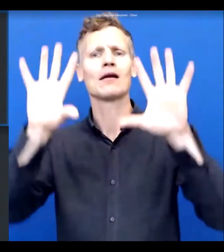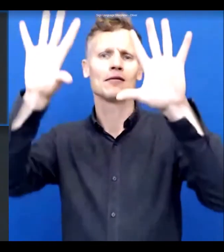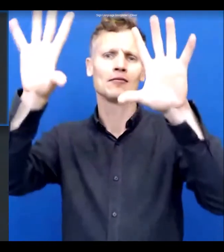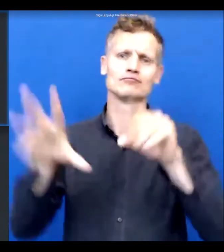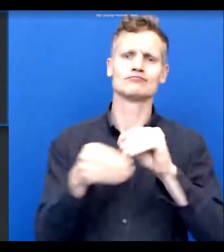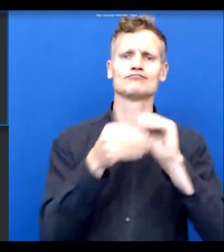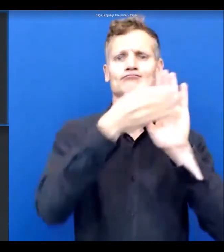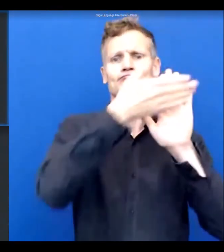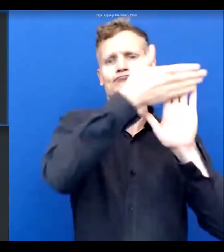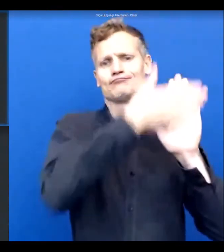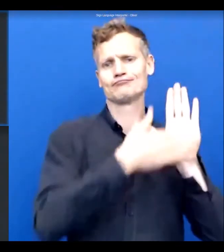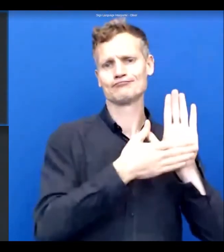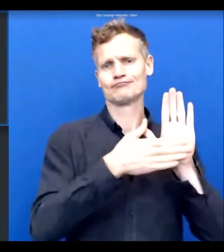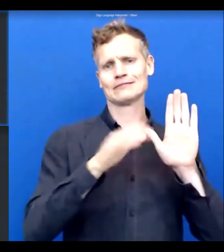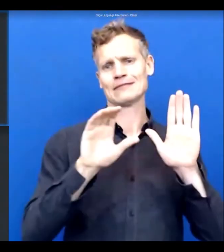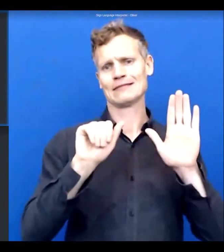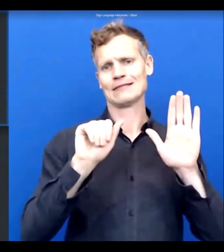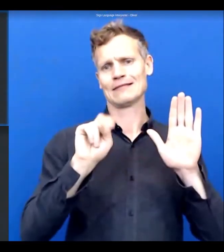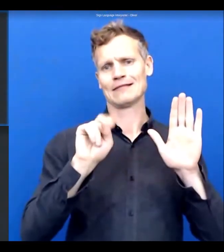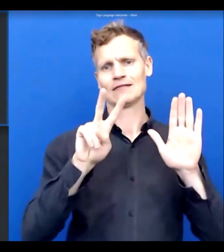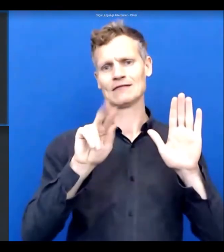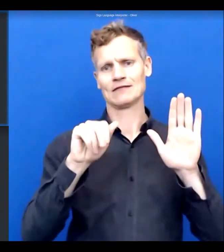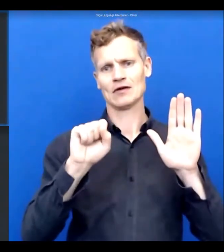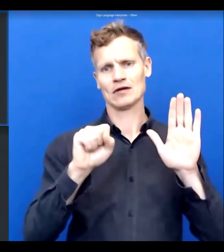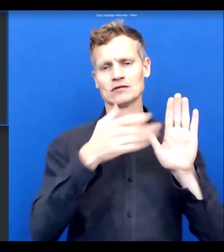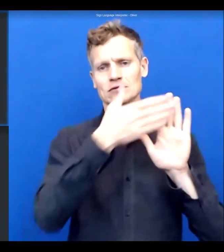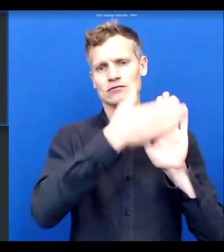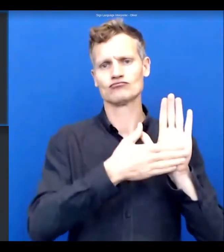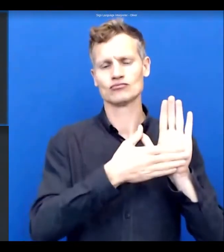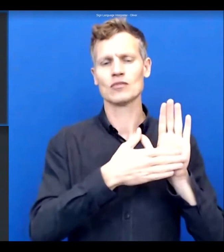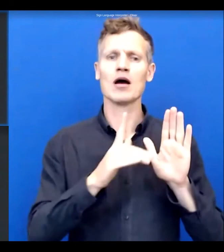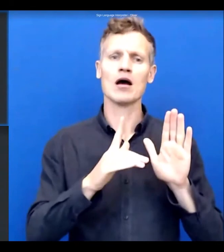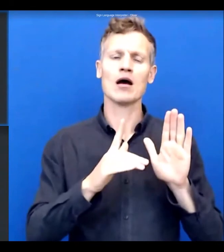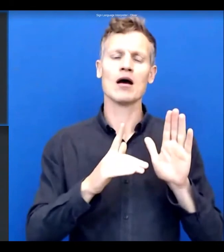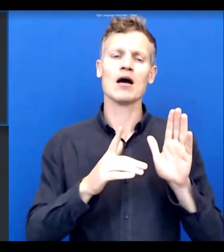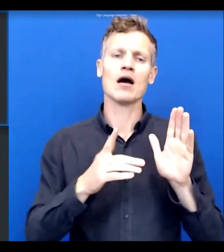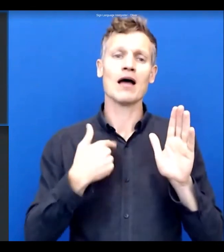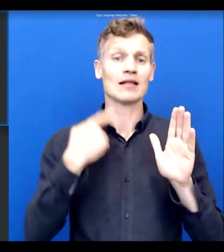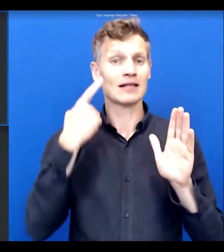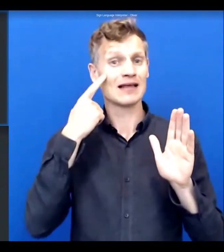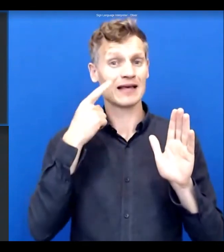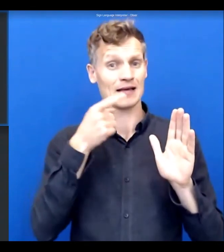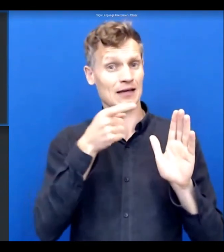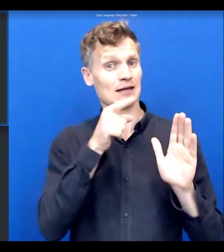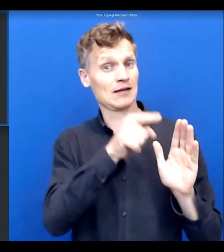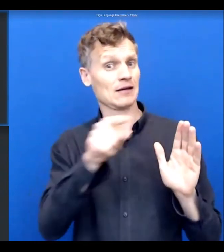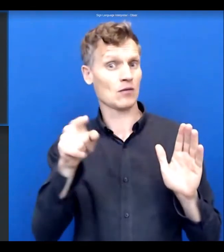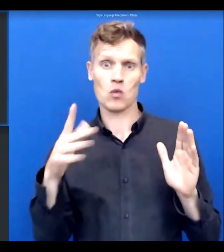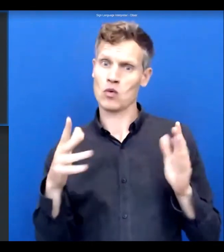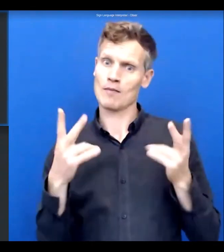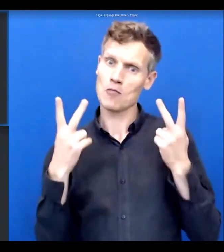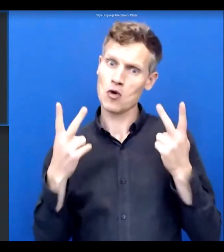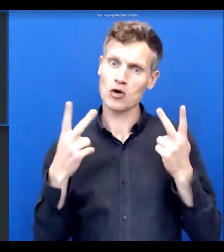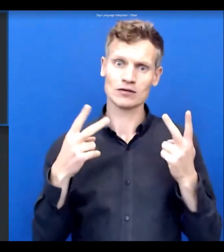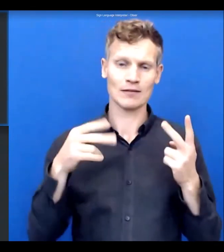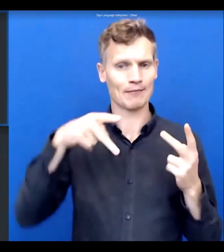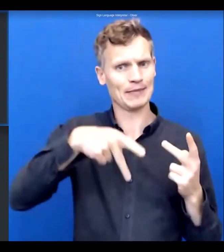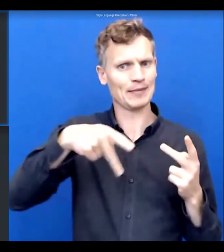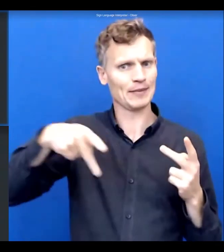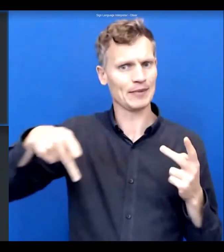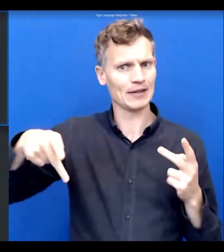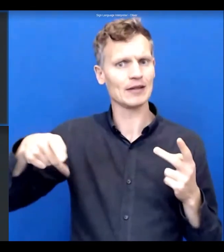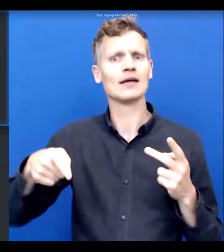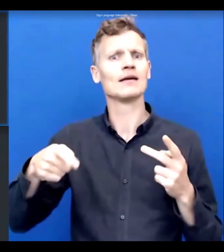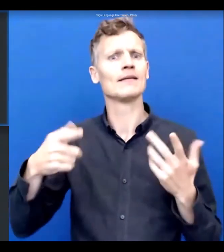I think that it's a very, that they have a very key role from the fact that